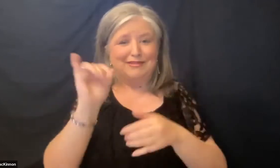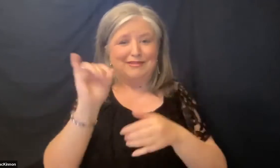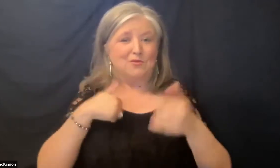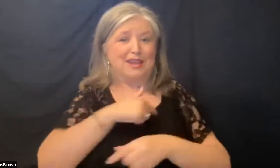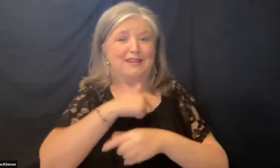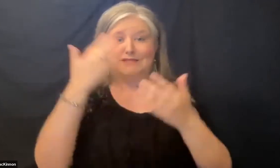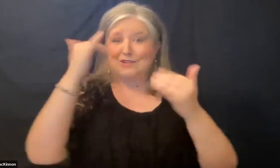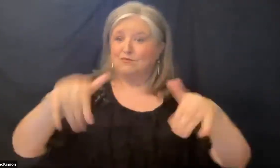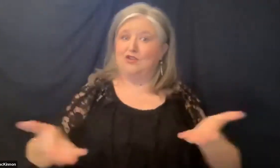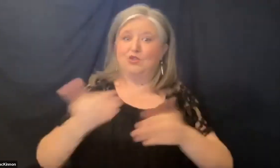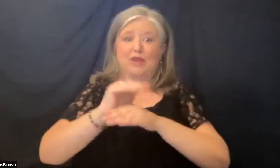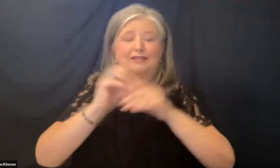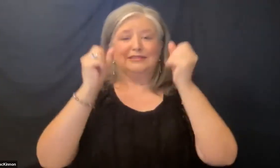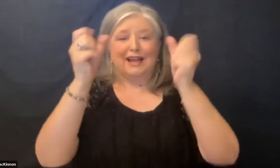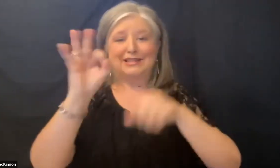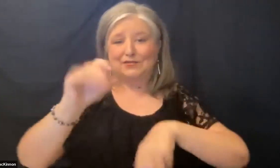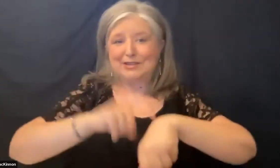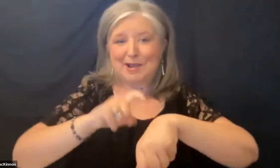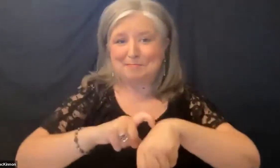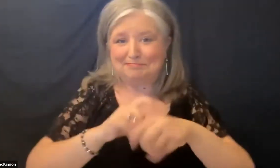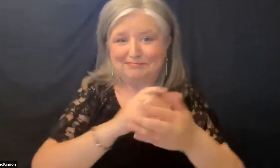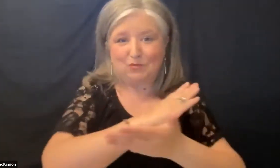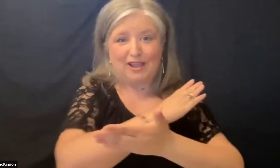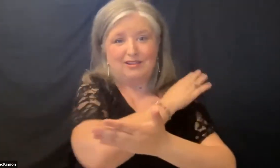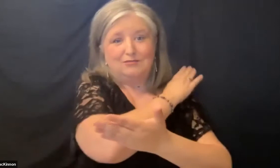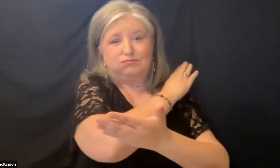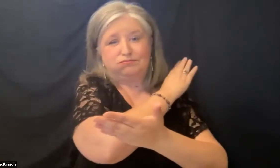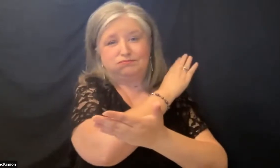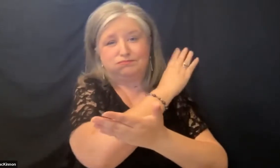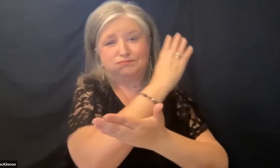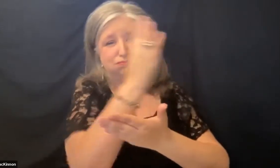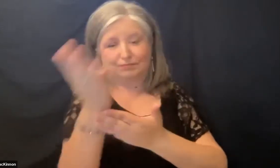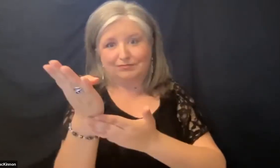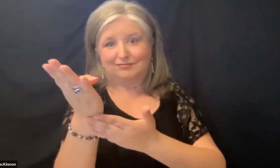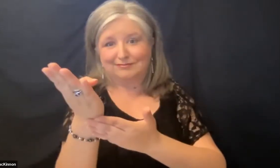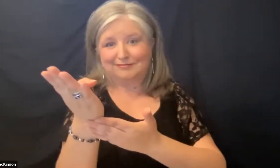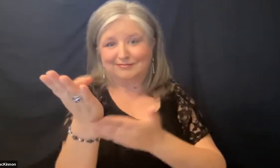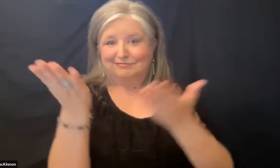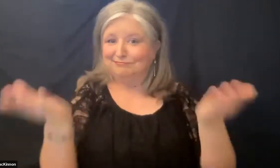I mean, so many things have changed. And again, that's what brings us here tonight with the theme of our show, Signs of the Times.